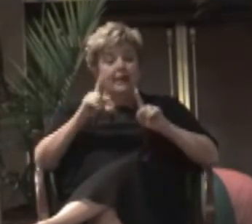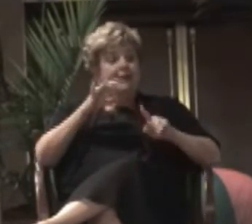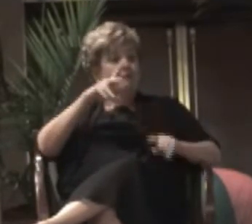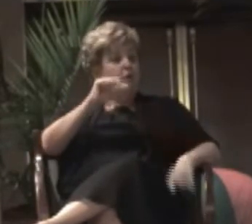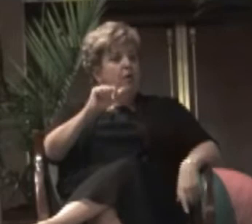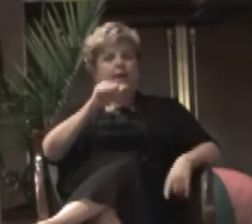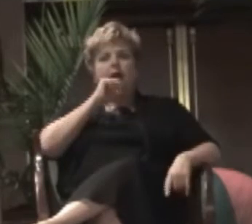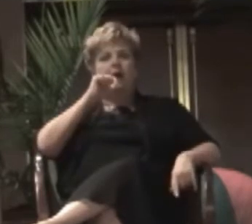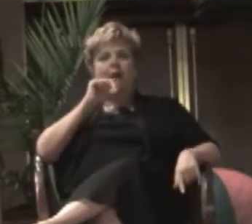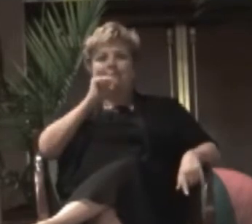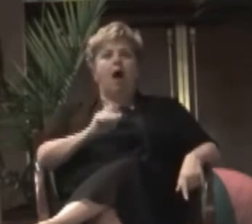that.